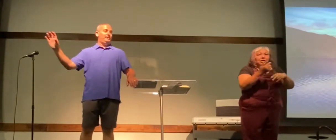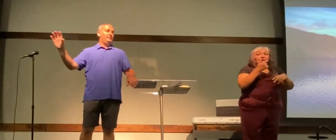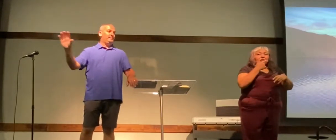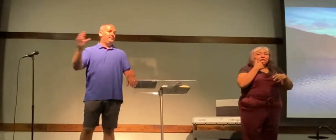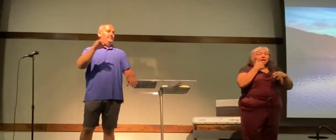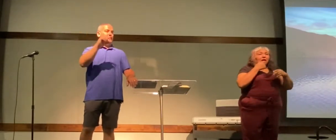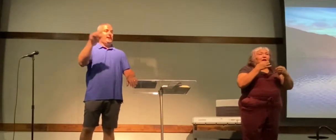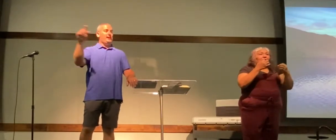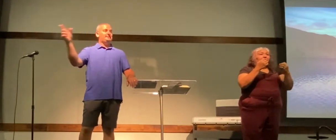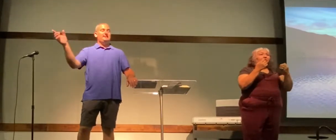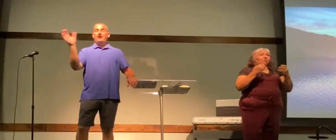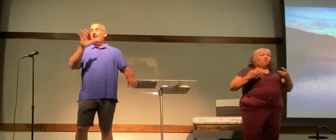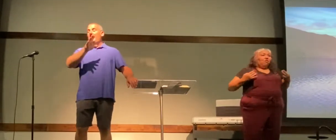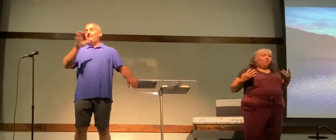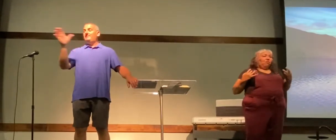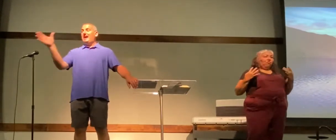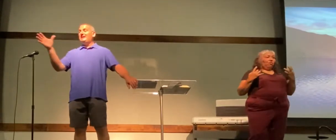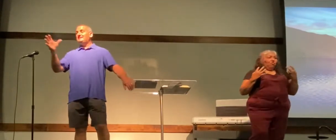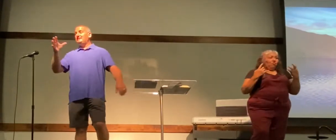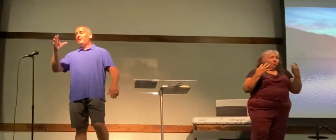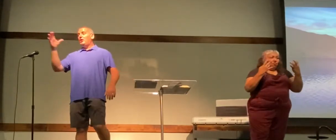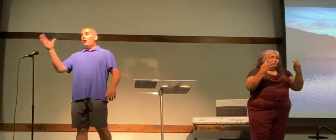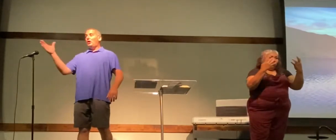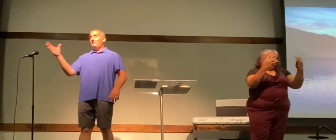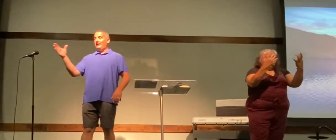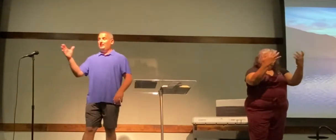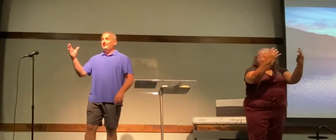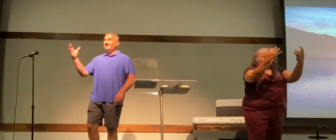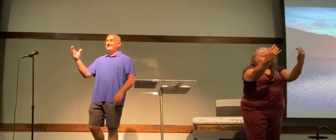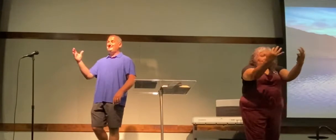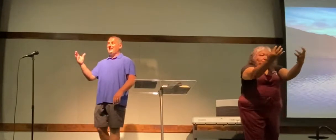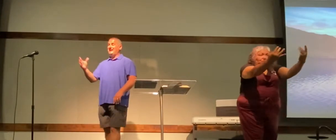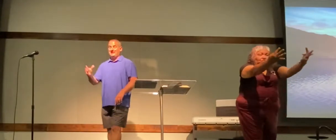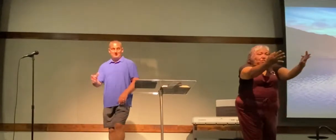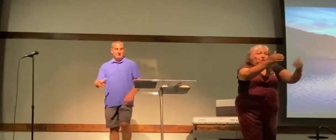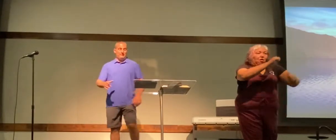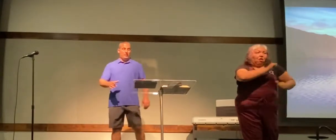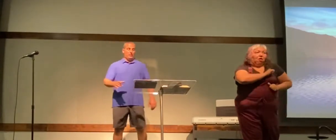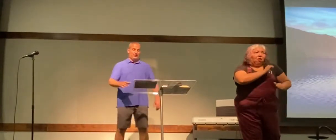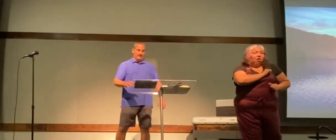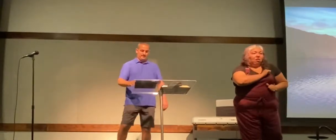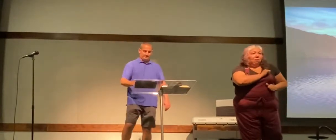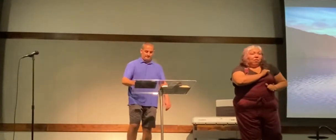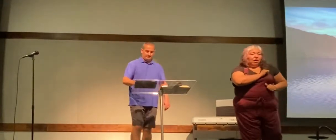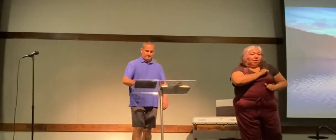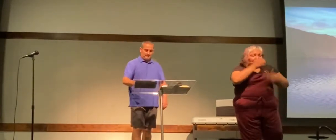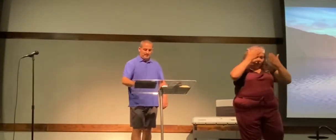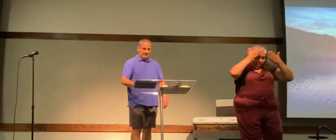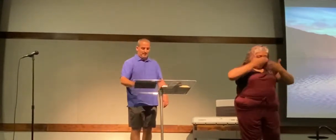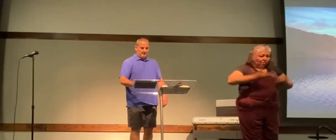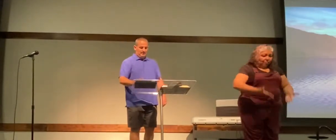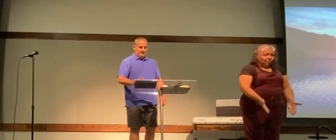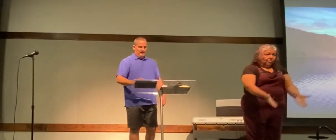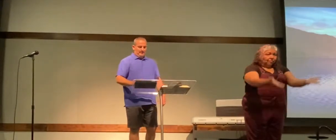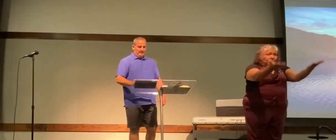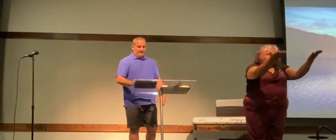army. V-A-S-T. A vast army is standing before him.